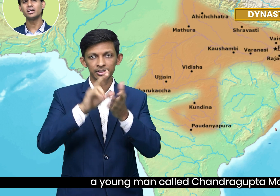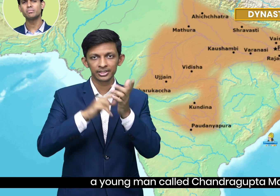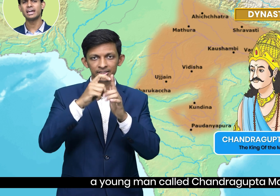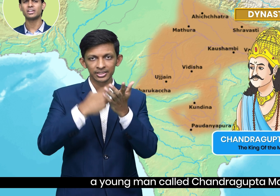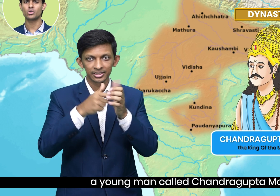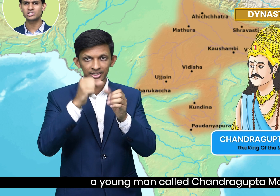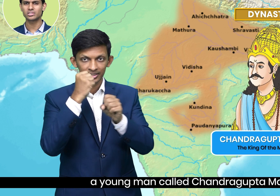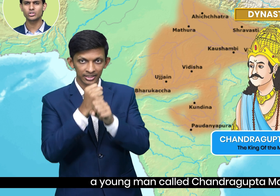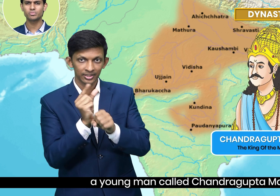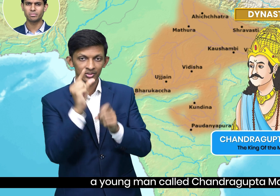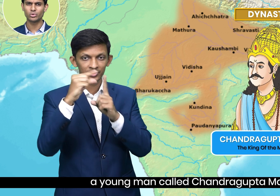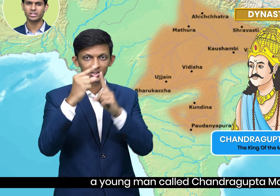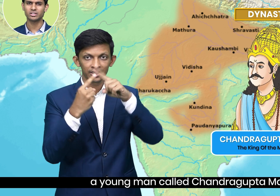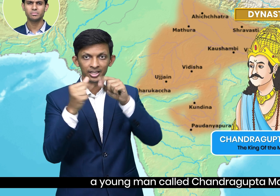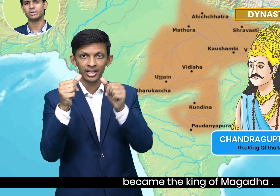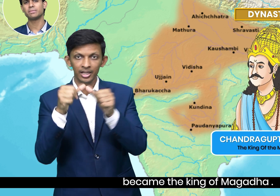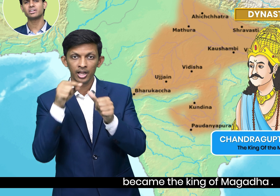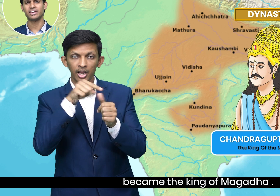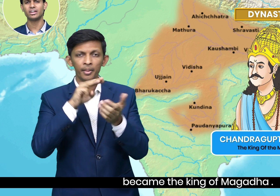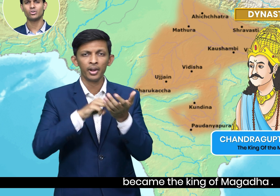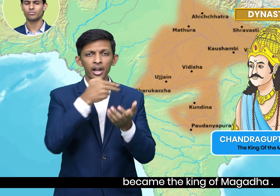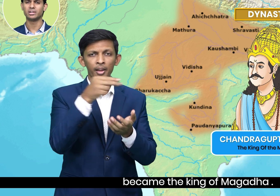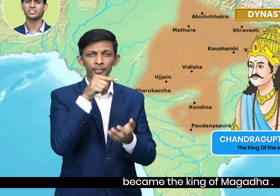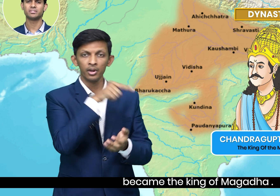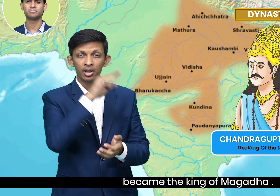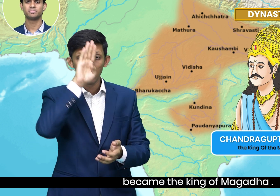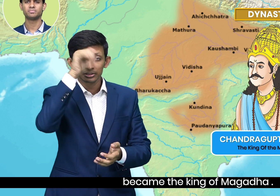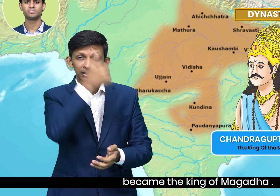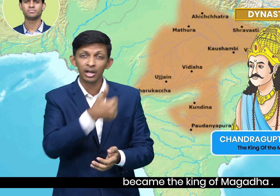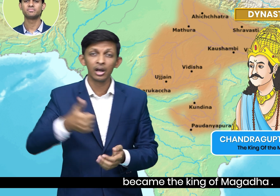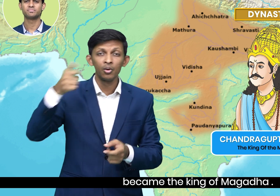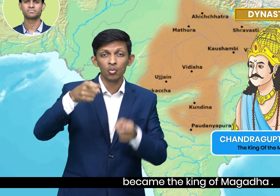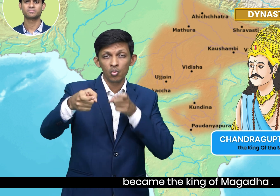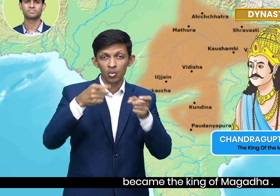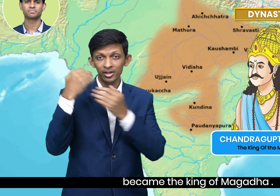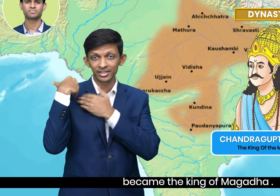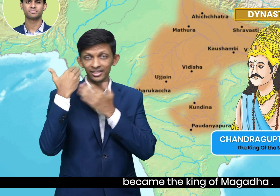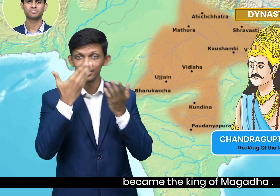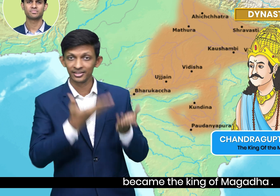a young man called Chandragupta Maurya became the king of Magadha.